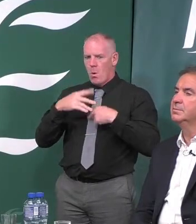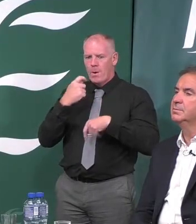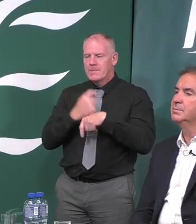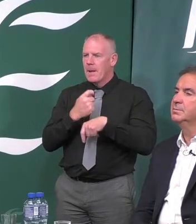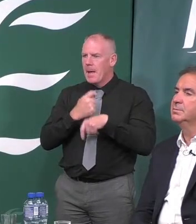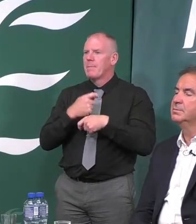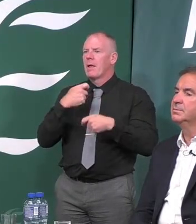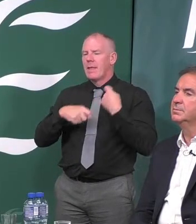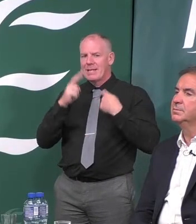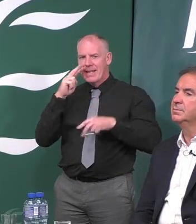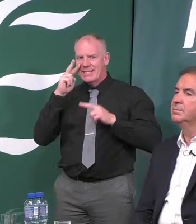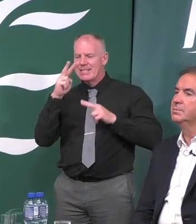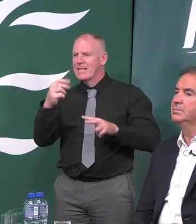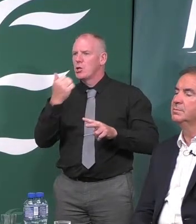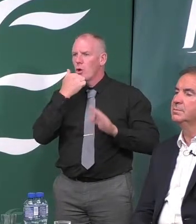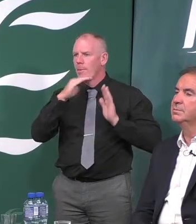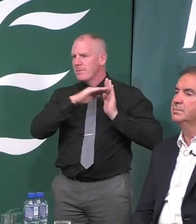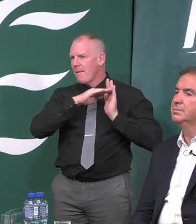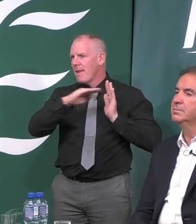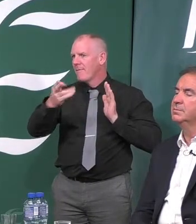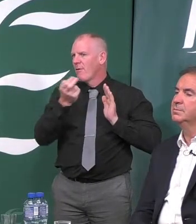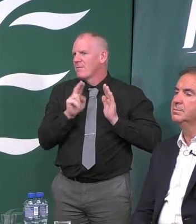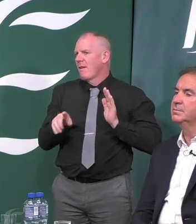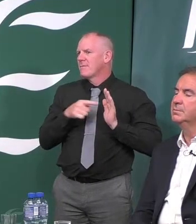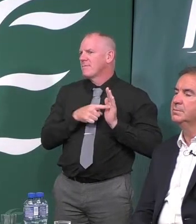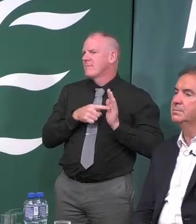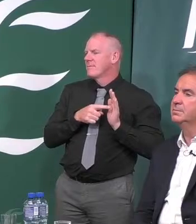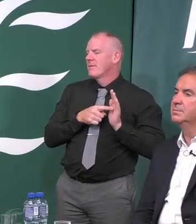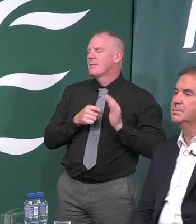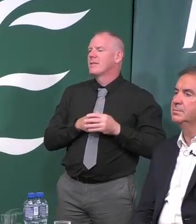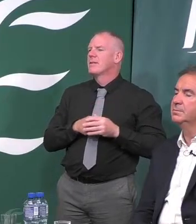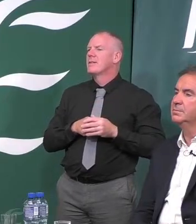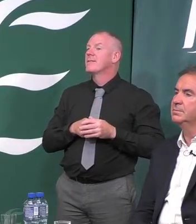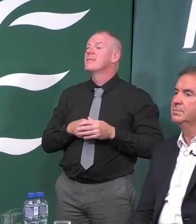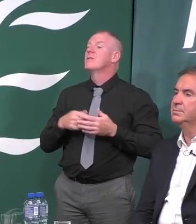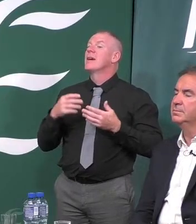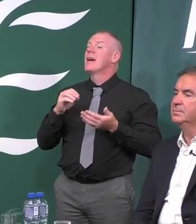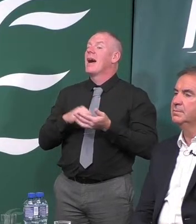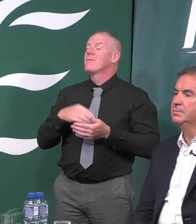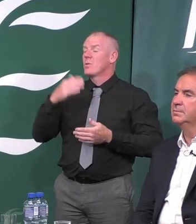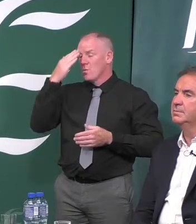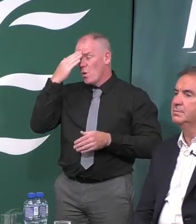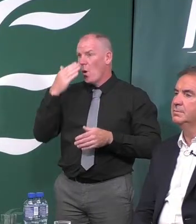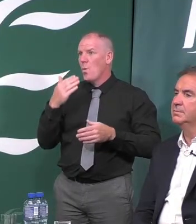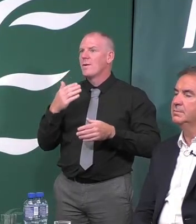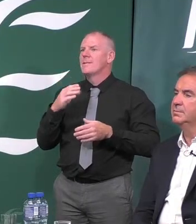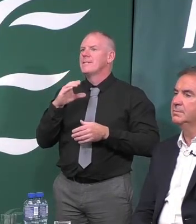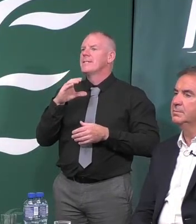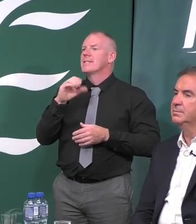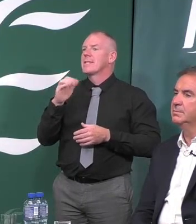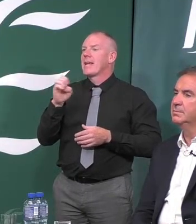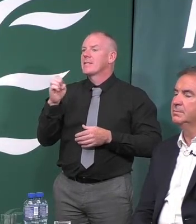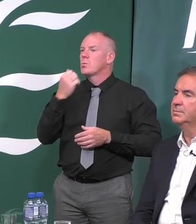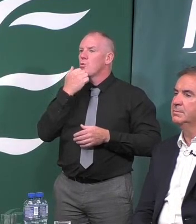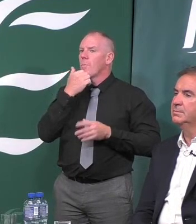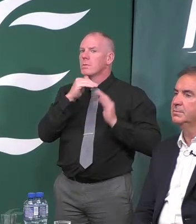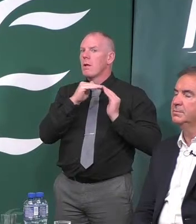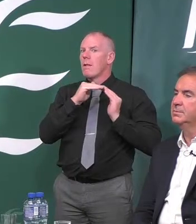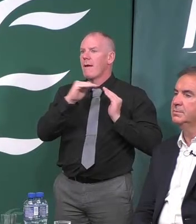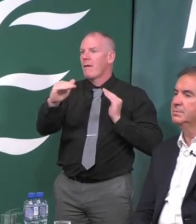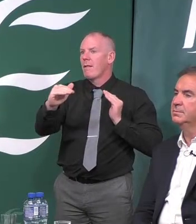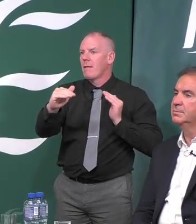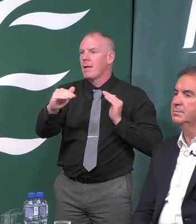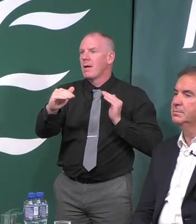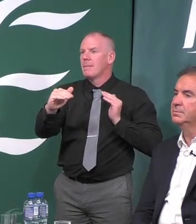that trend becomes more definitive, and we're able to say not only have the cases plateaued out, but the harm associated with the cases have